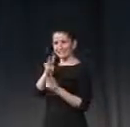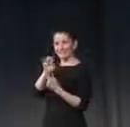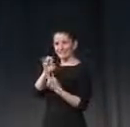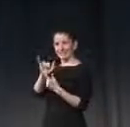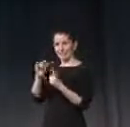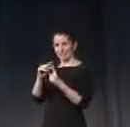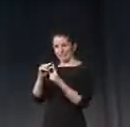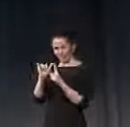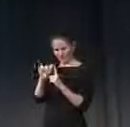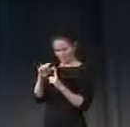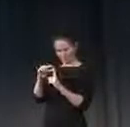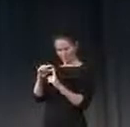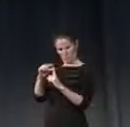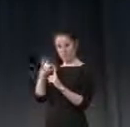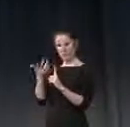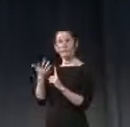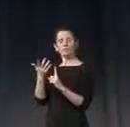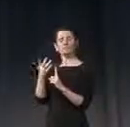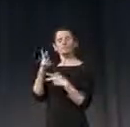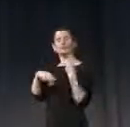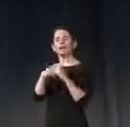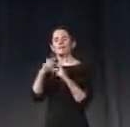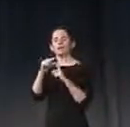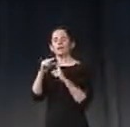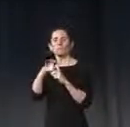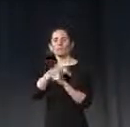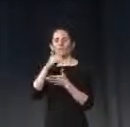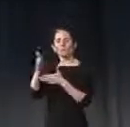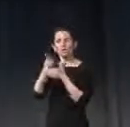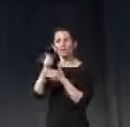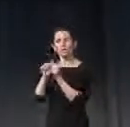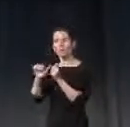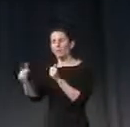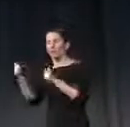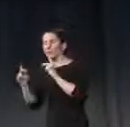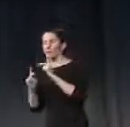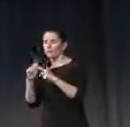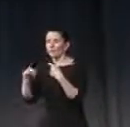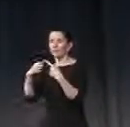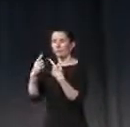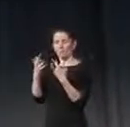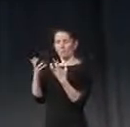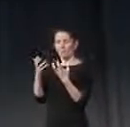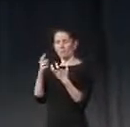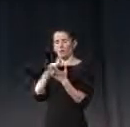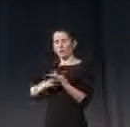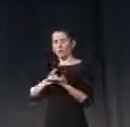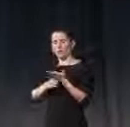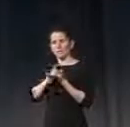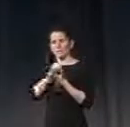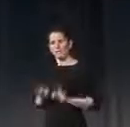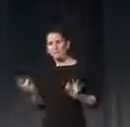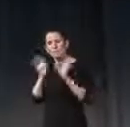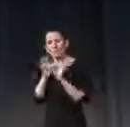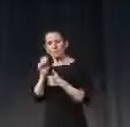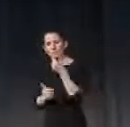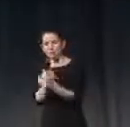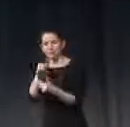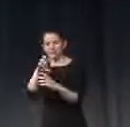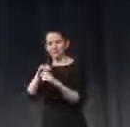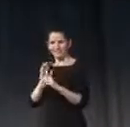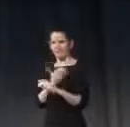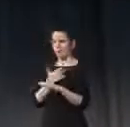share with others, often imperfectly, when we wish to discuss many of the central processes of our common life. These